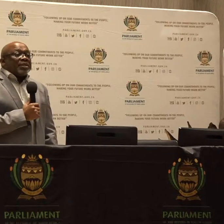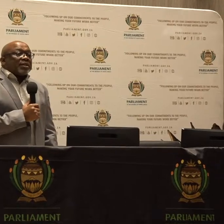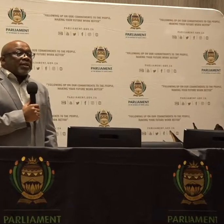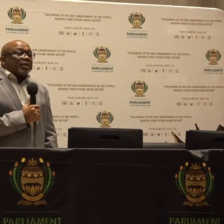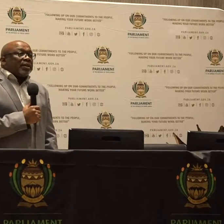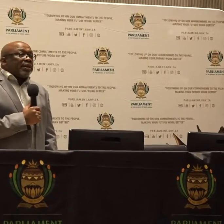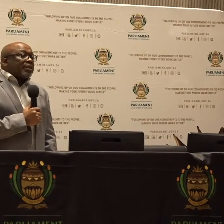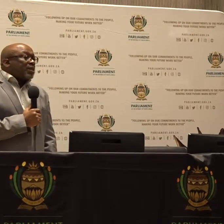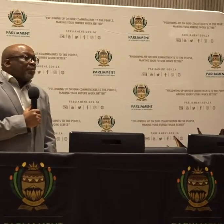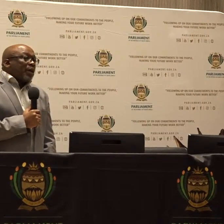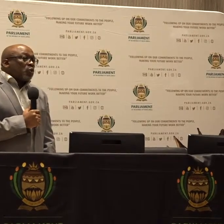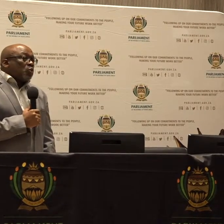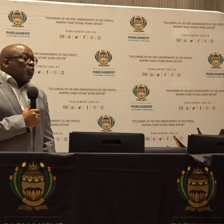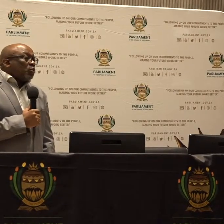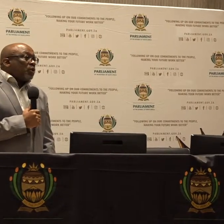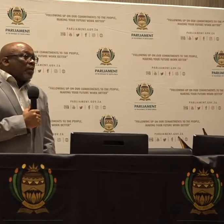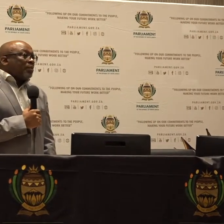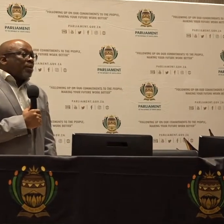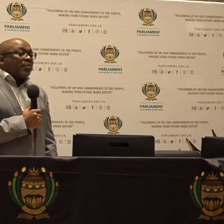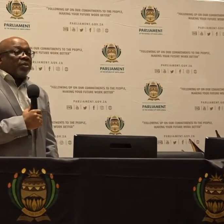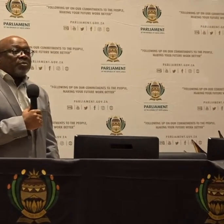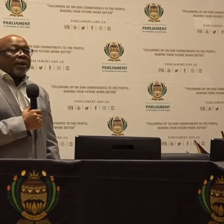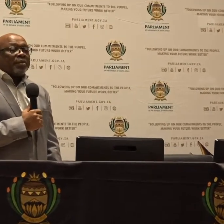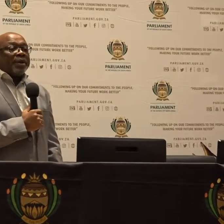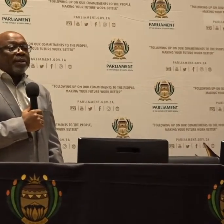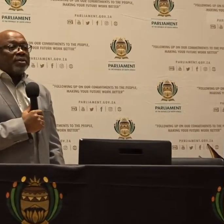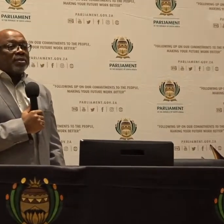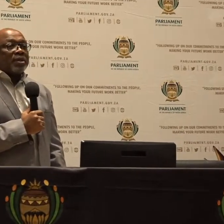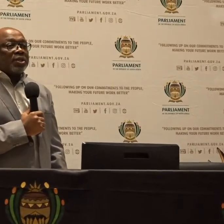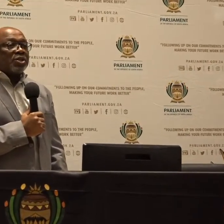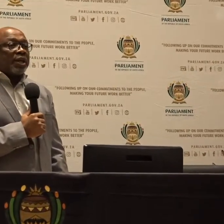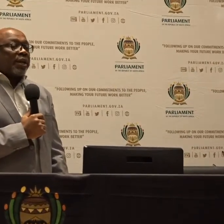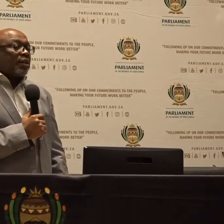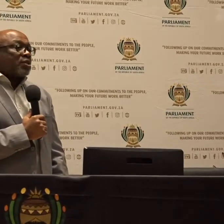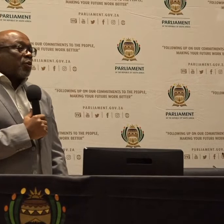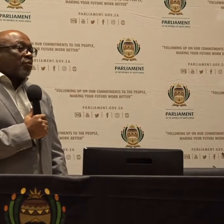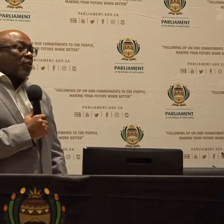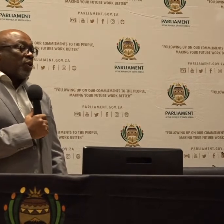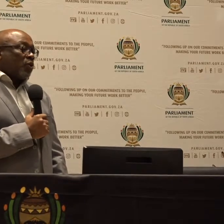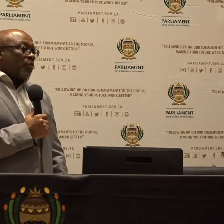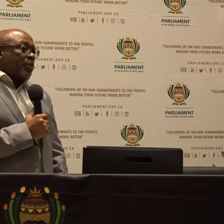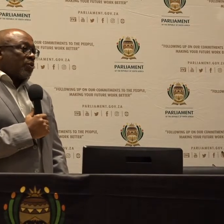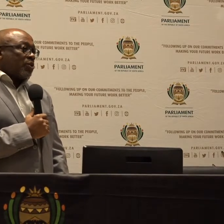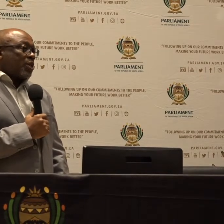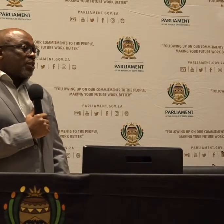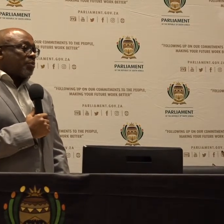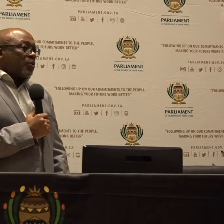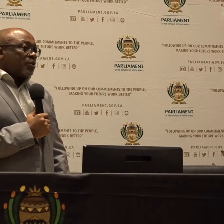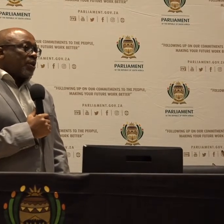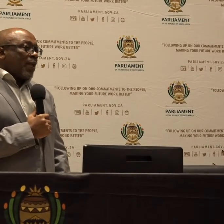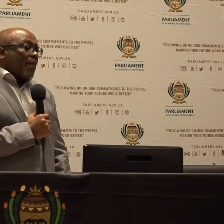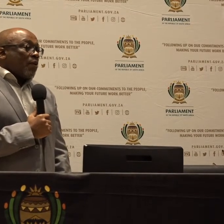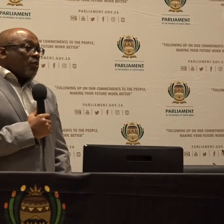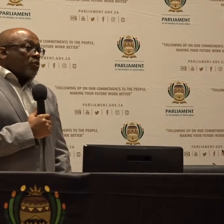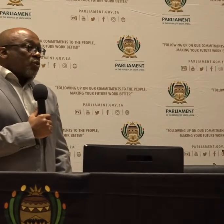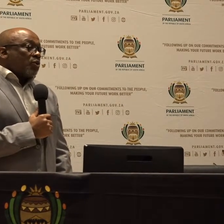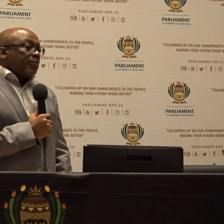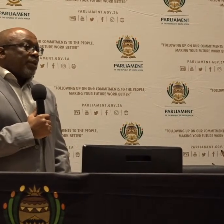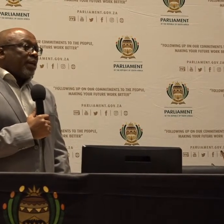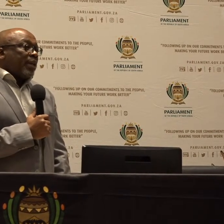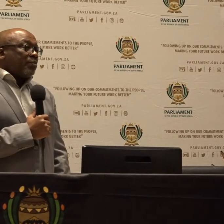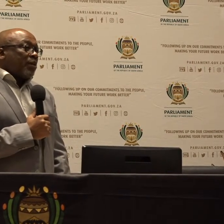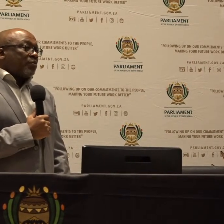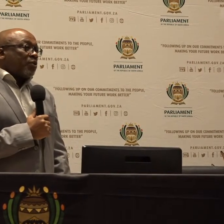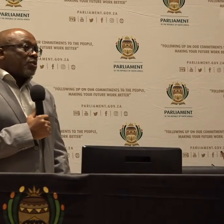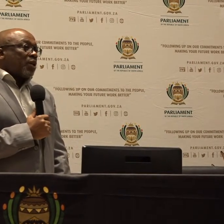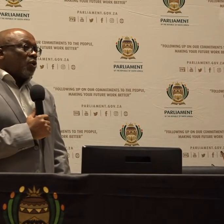my name is Lisa mangu I'm a member of Parliament and sharing this portfolio committee on transport so